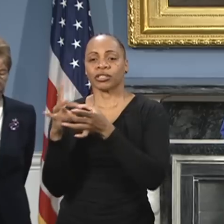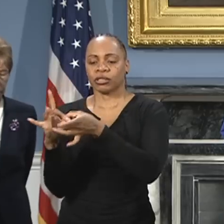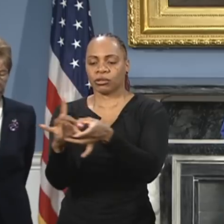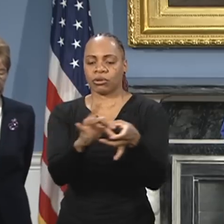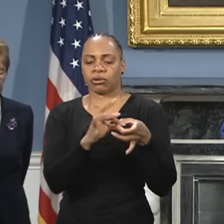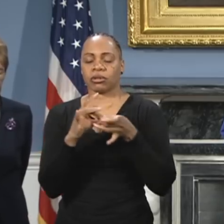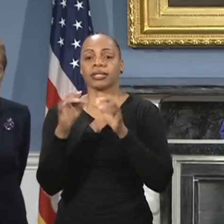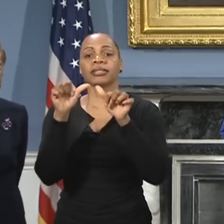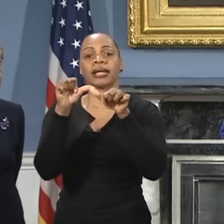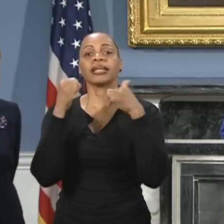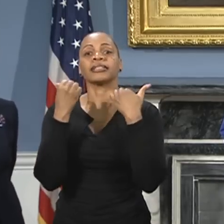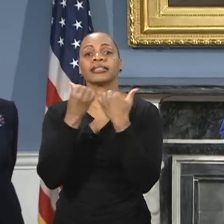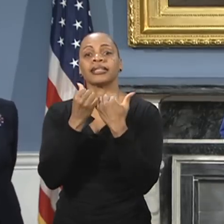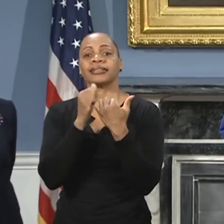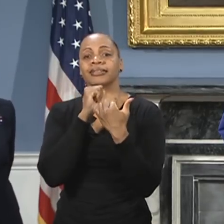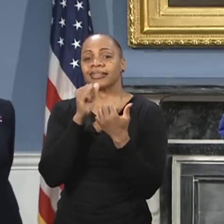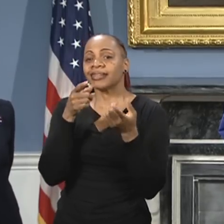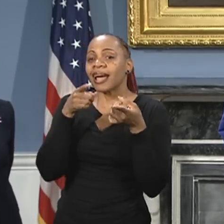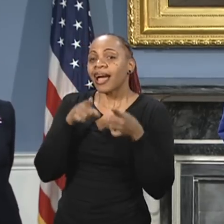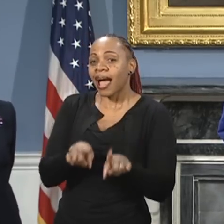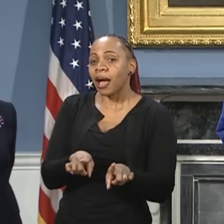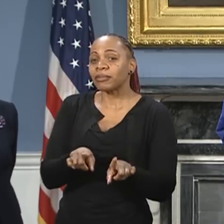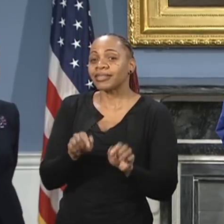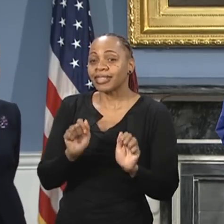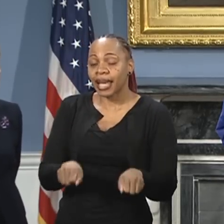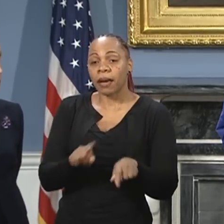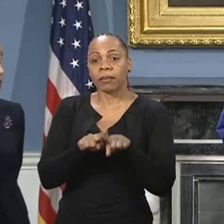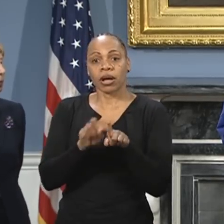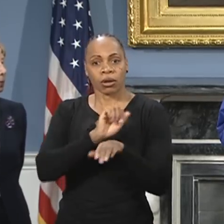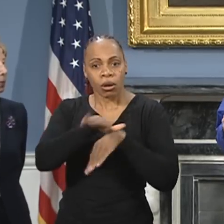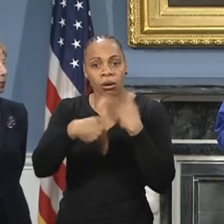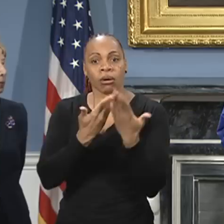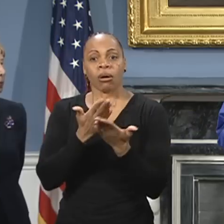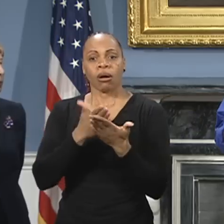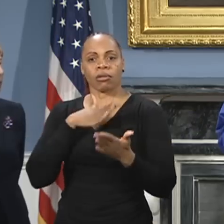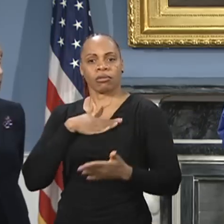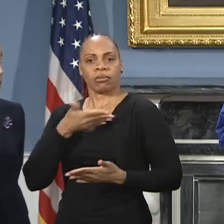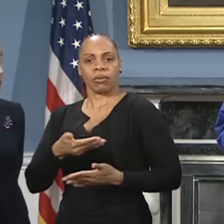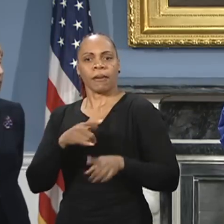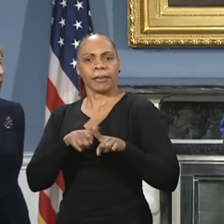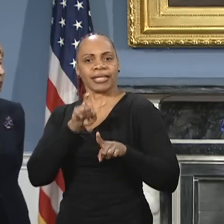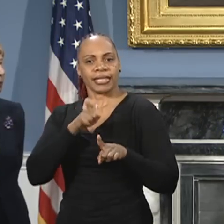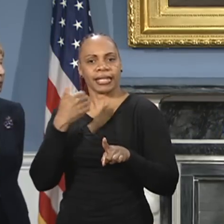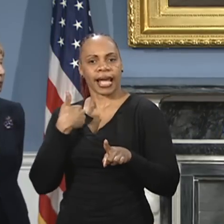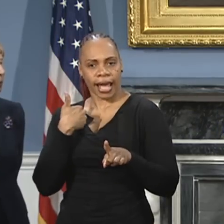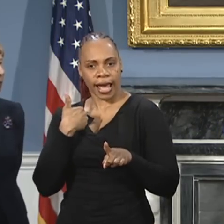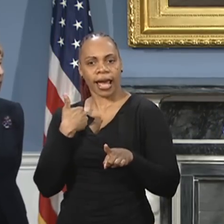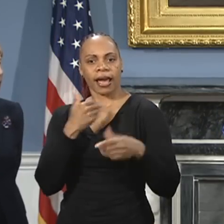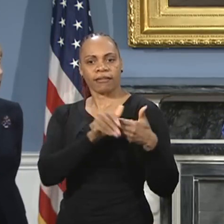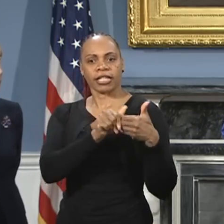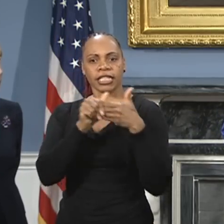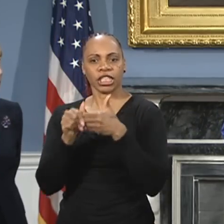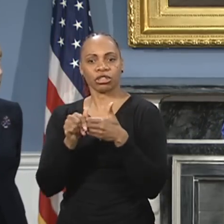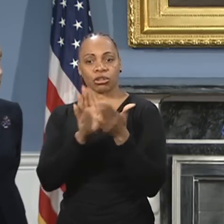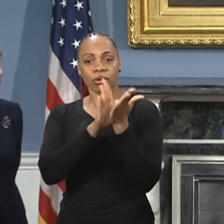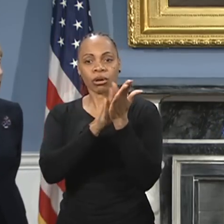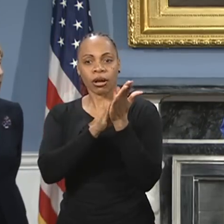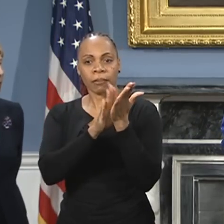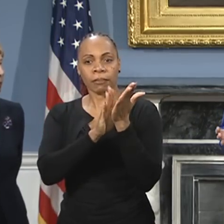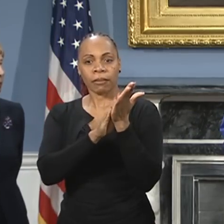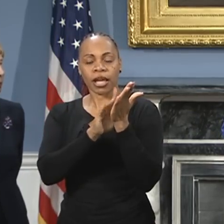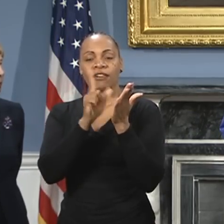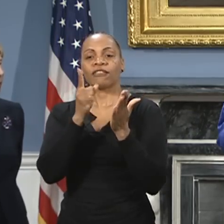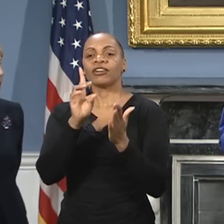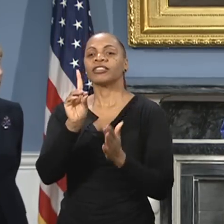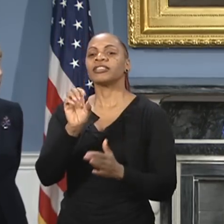just weren't happening as well as they could, and everyone's willing to do it. But there had to be some leadership, and I want to commend the First Deputy Mayor and the Director of